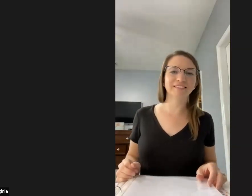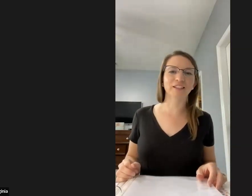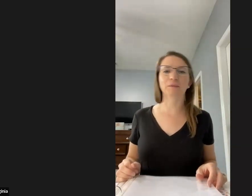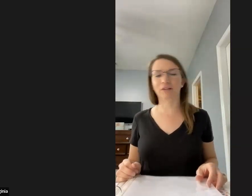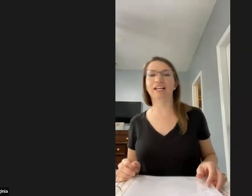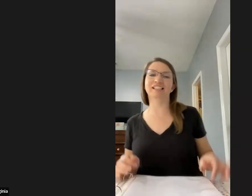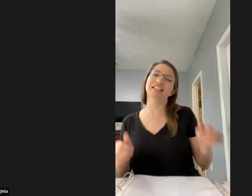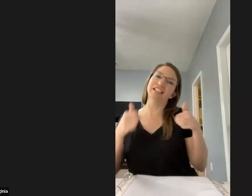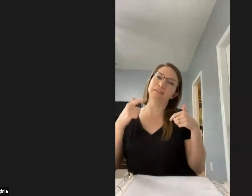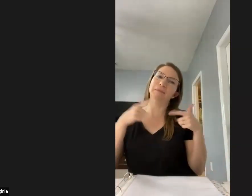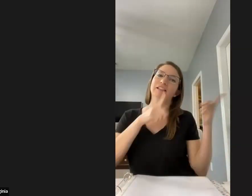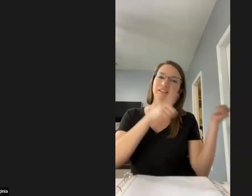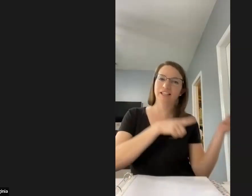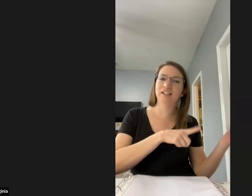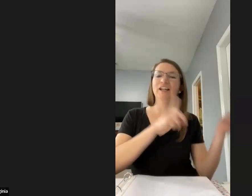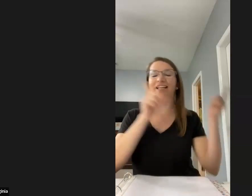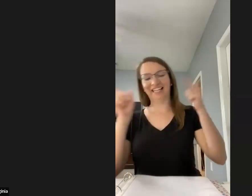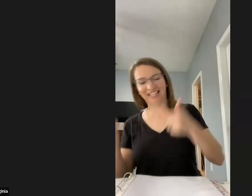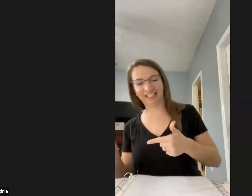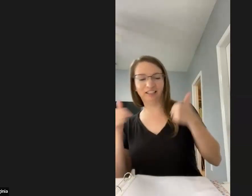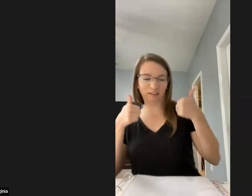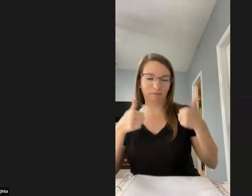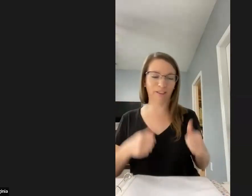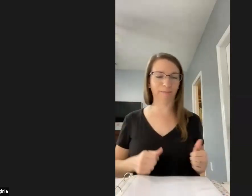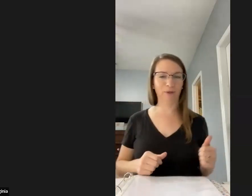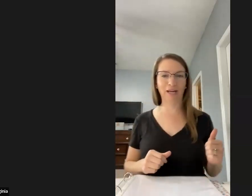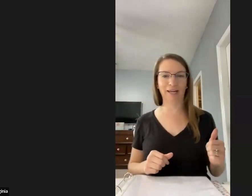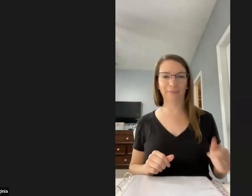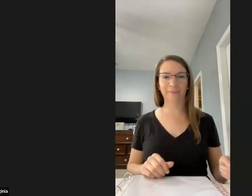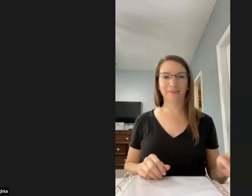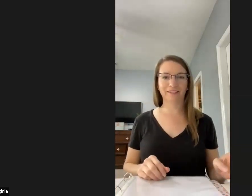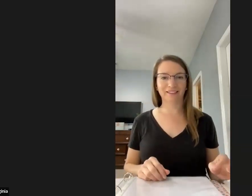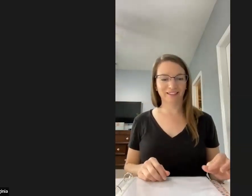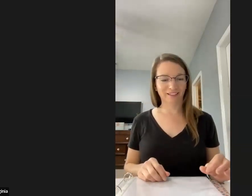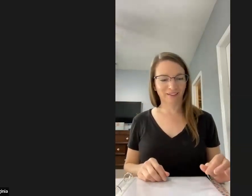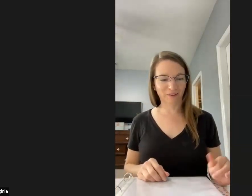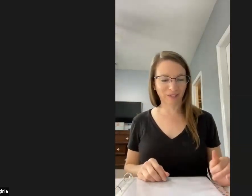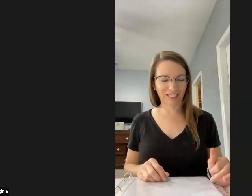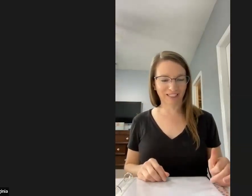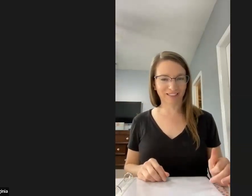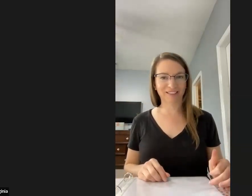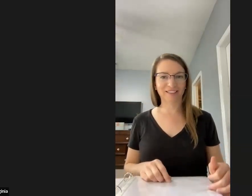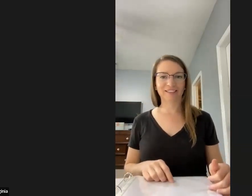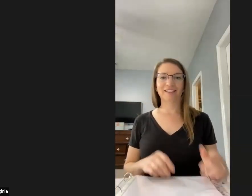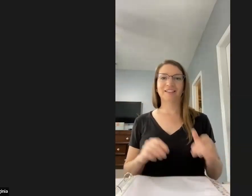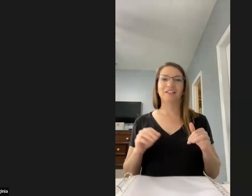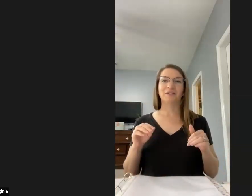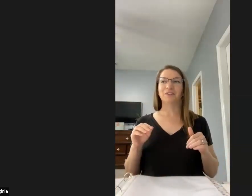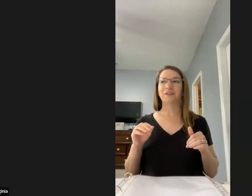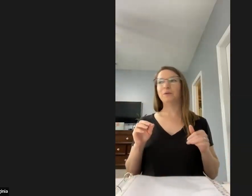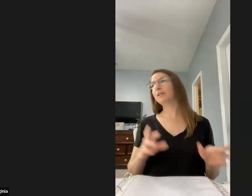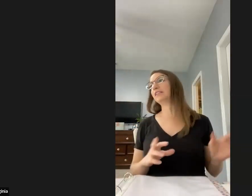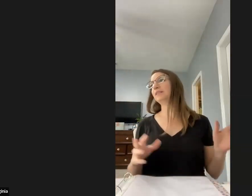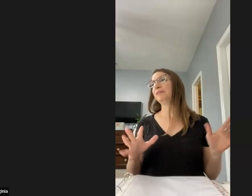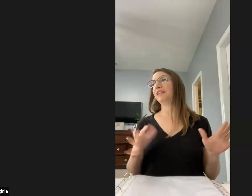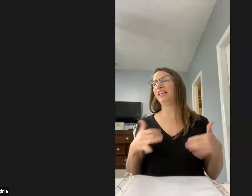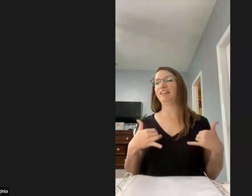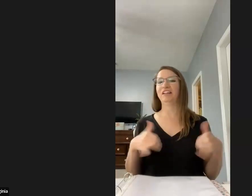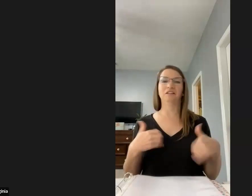No, okay. I guess it has to be head nod and thumbs up. Okay. Alrighty. Who wants to play like a